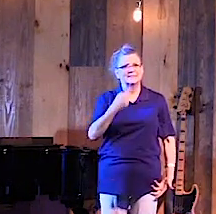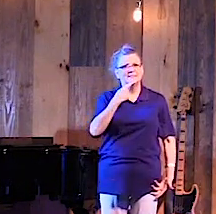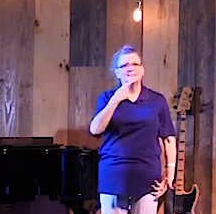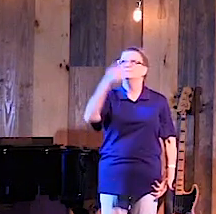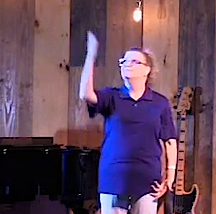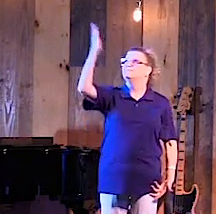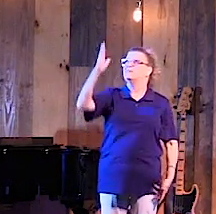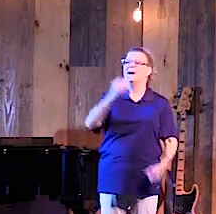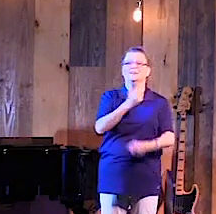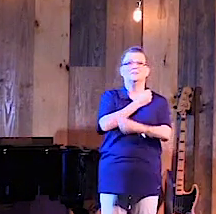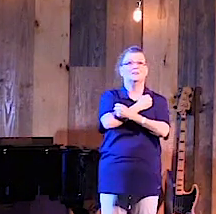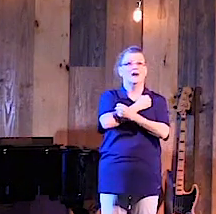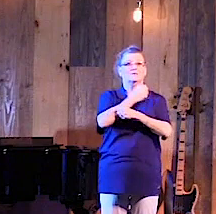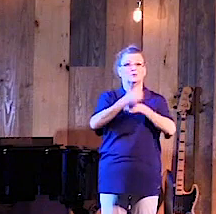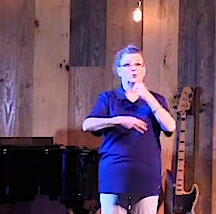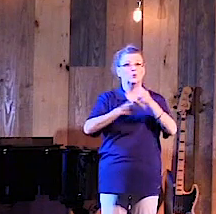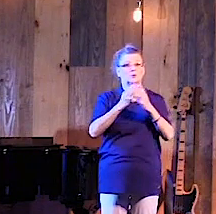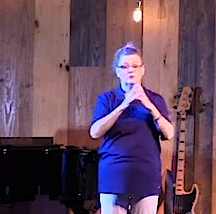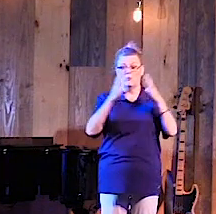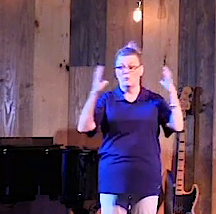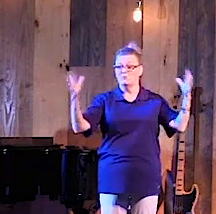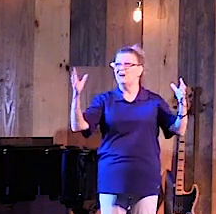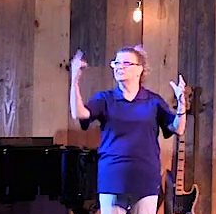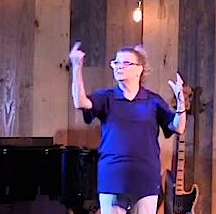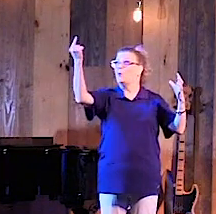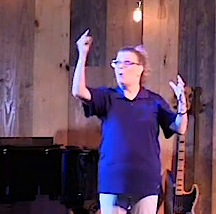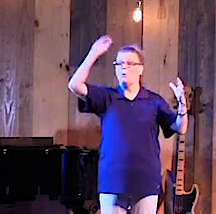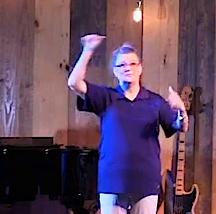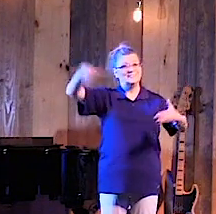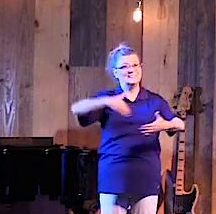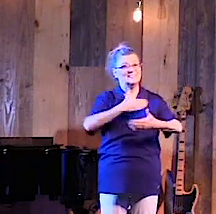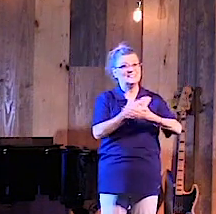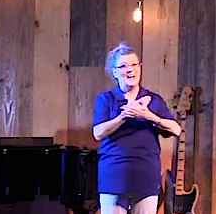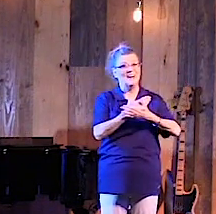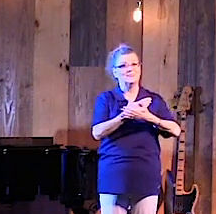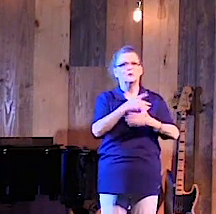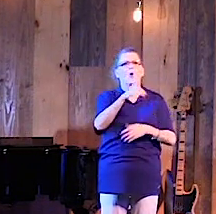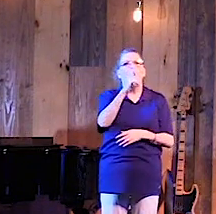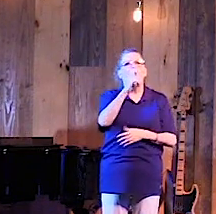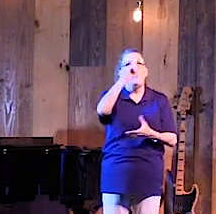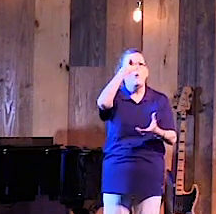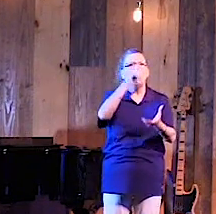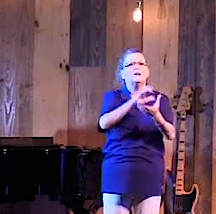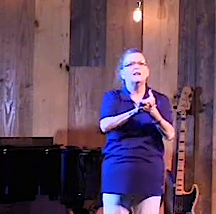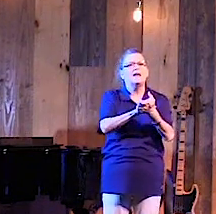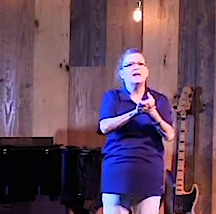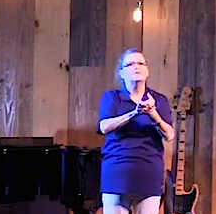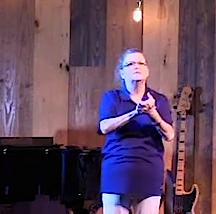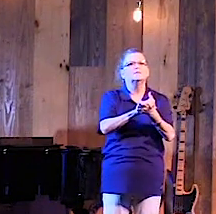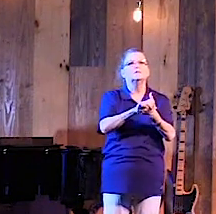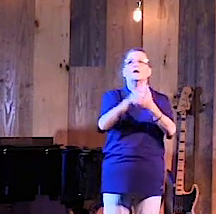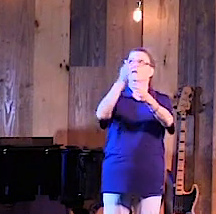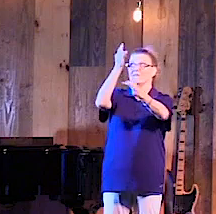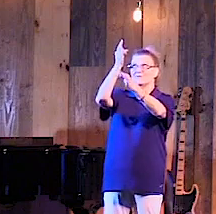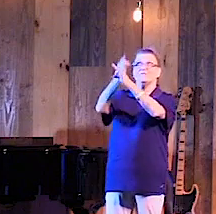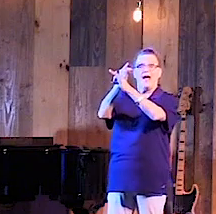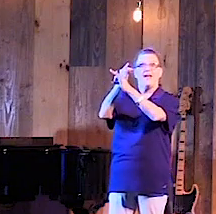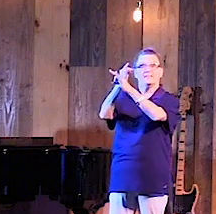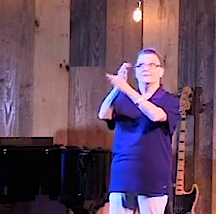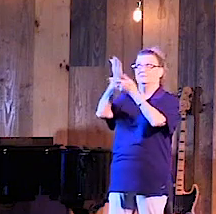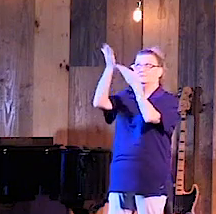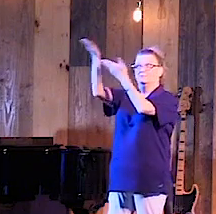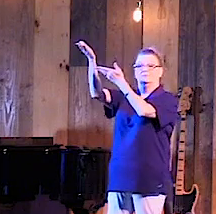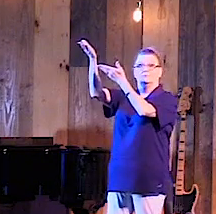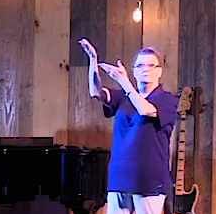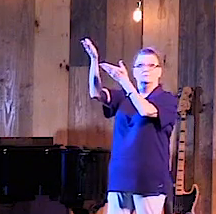the world that he gave his only begotten son that whoever believes. Believe means to place your personal faith and trust in what